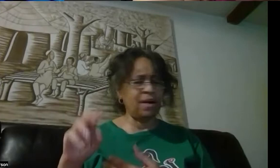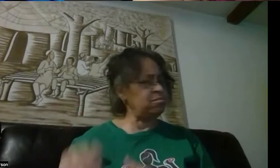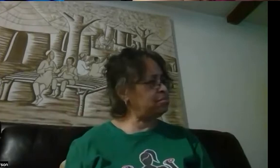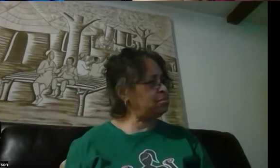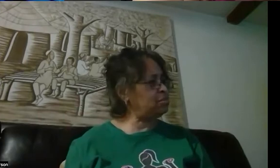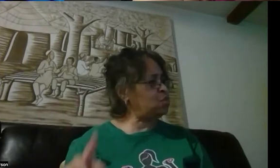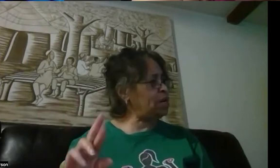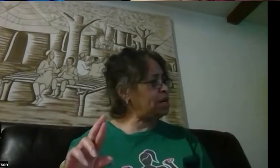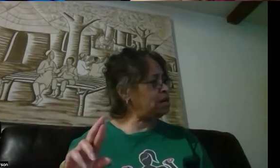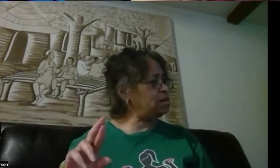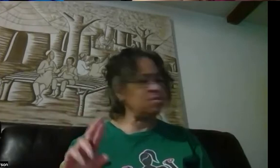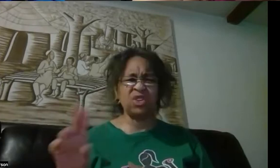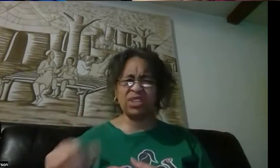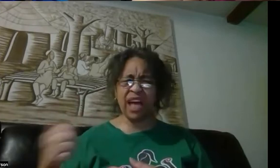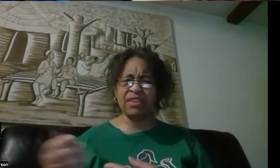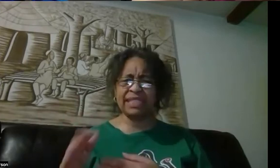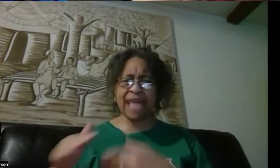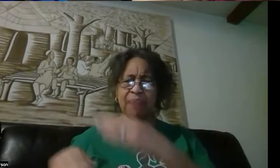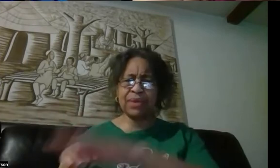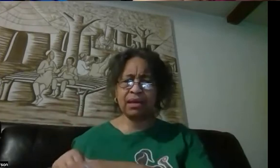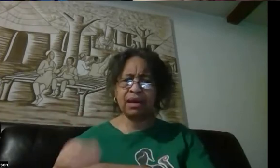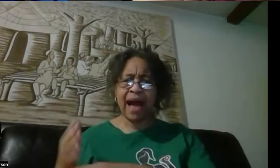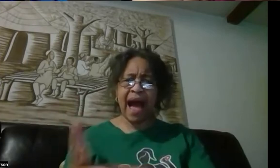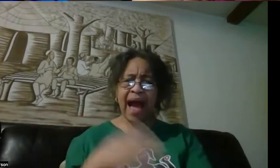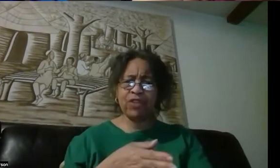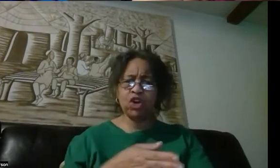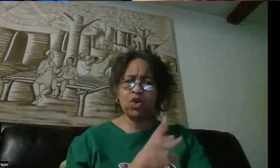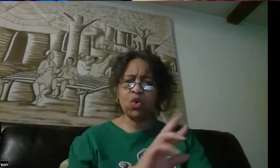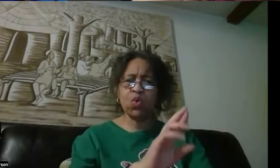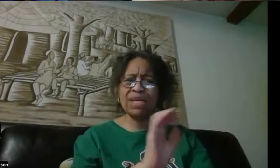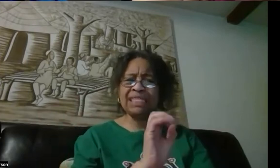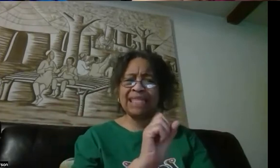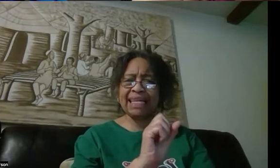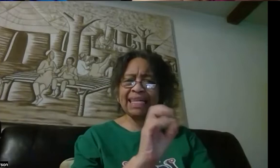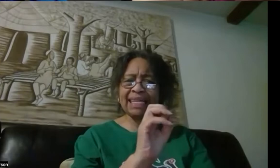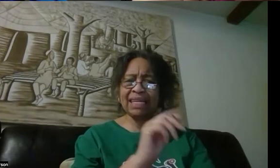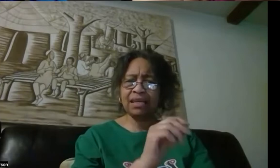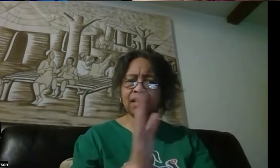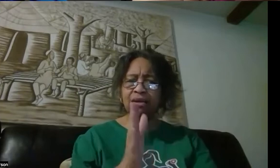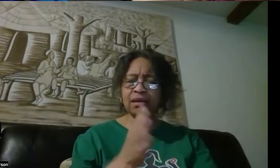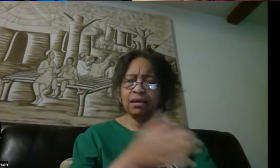switch over to, well, let's see, what is it? It's the